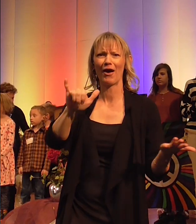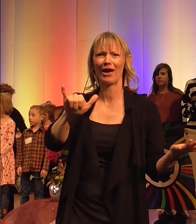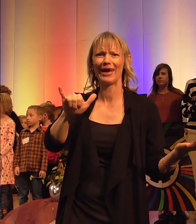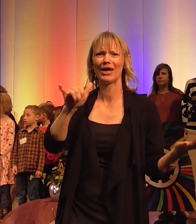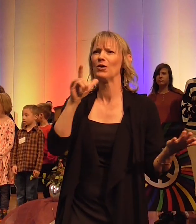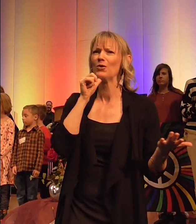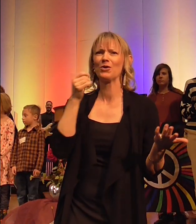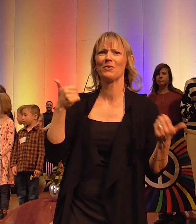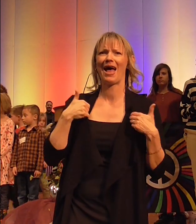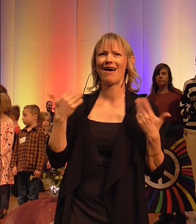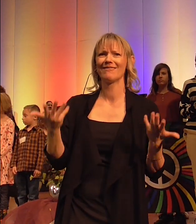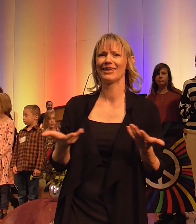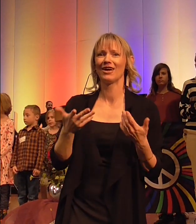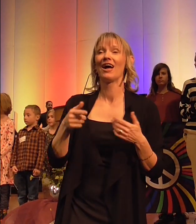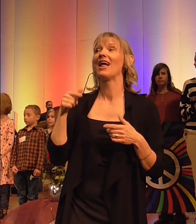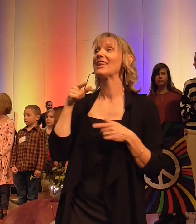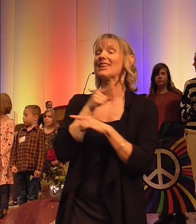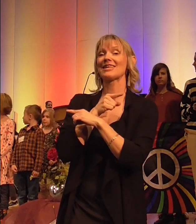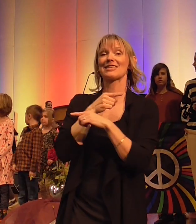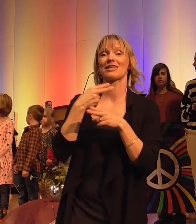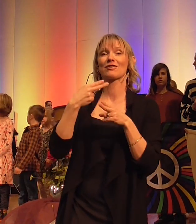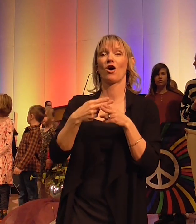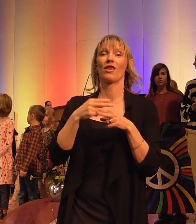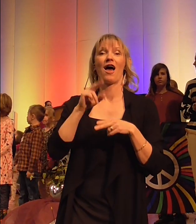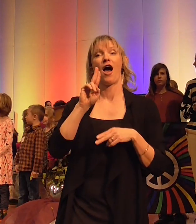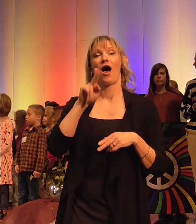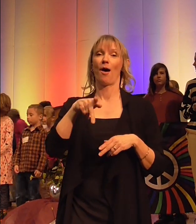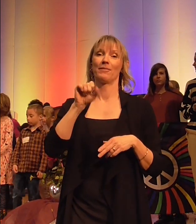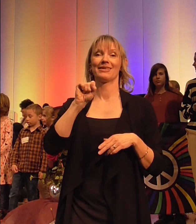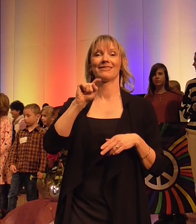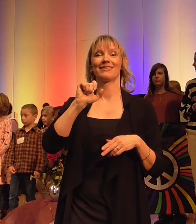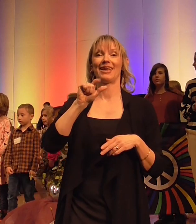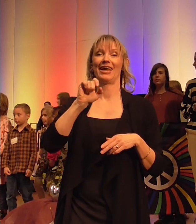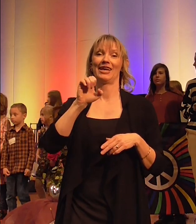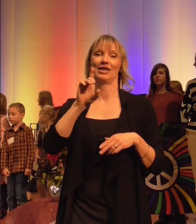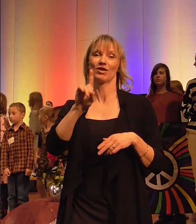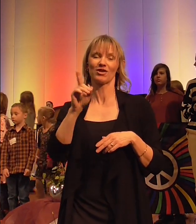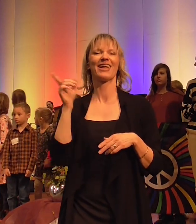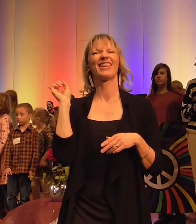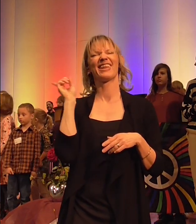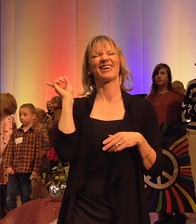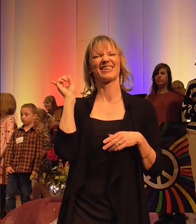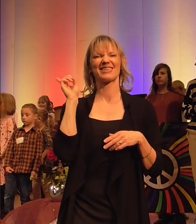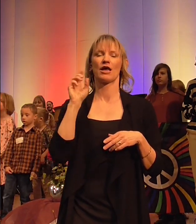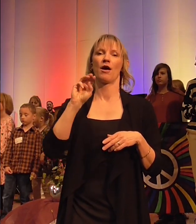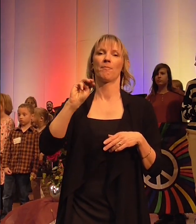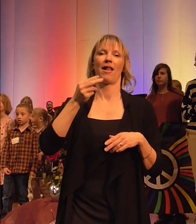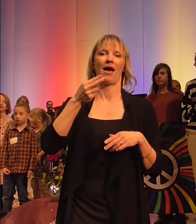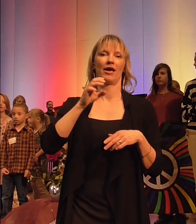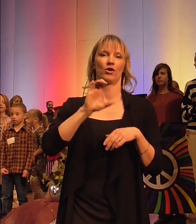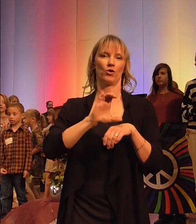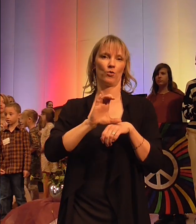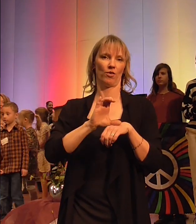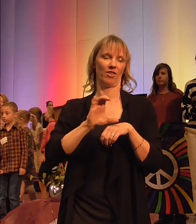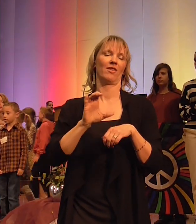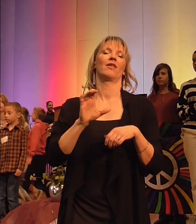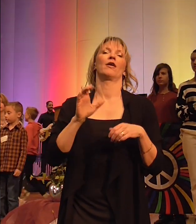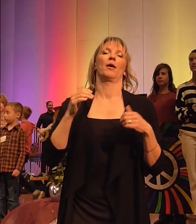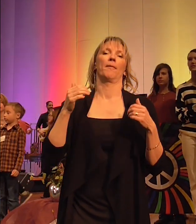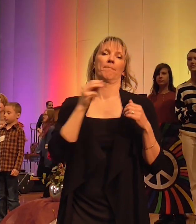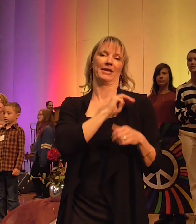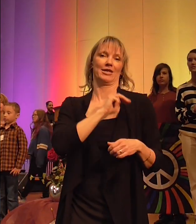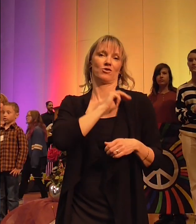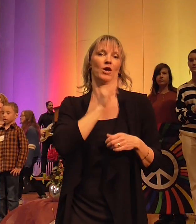do you have here? This is what's called being upstaged. So this is the Mile High Youth Ministry here, and they're going to do